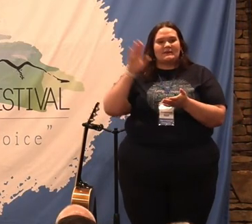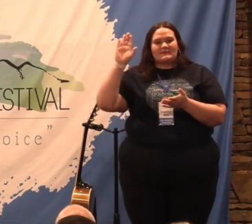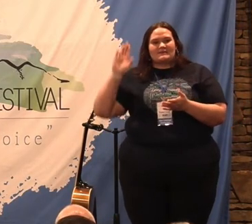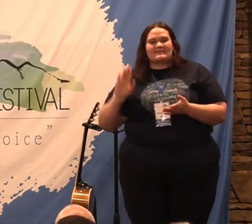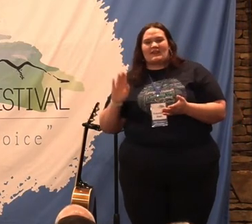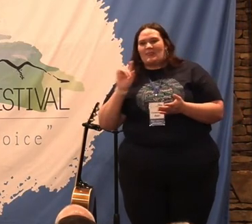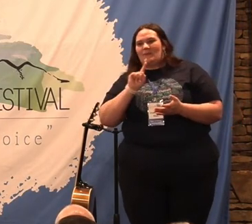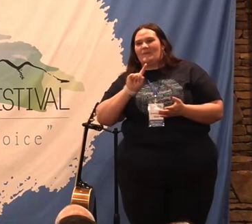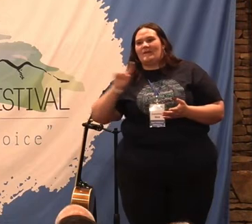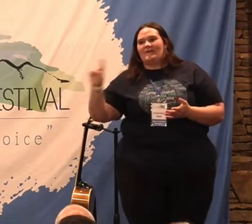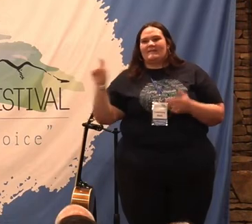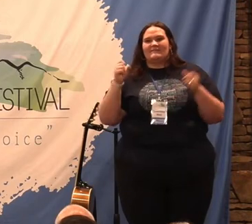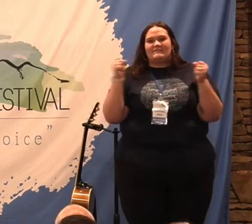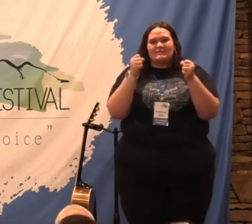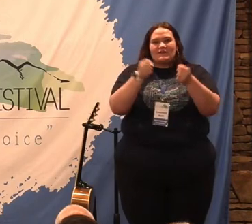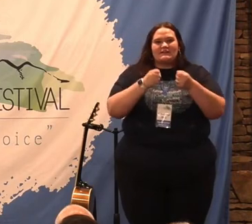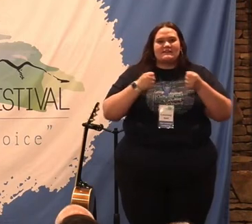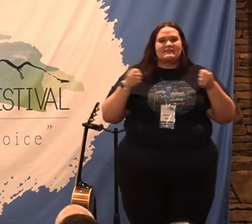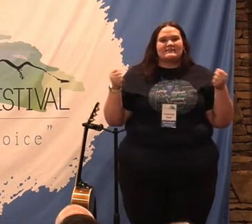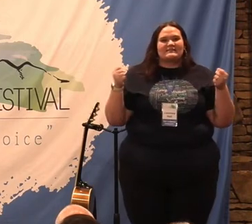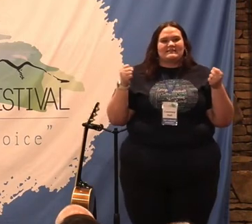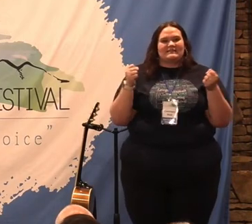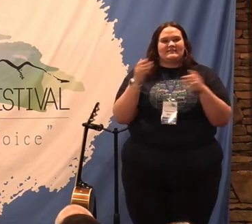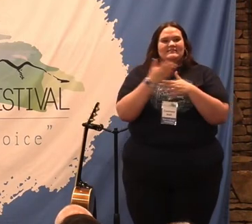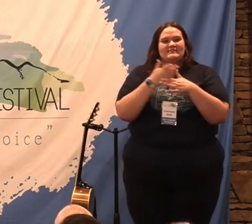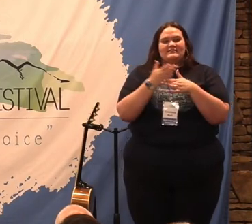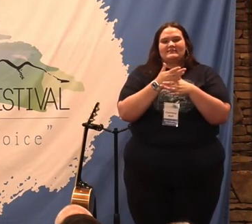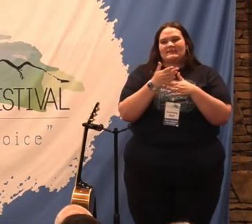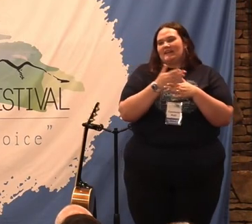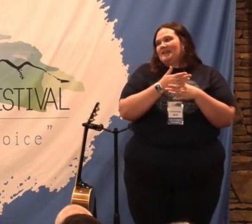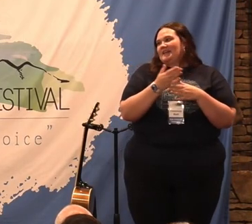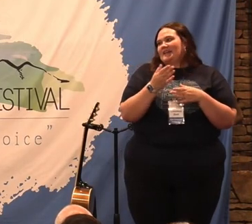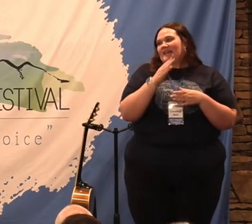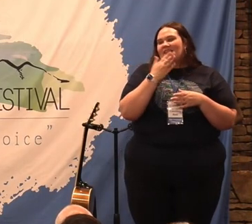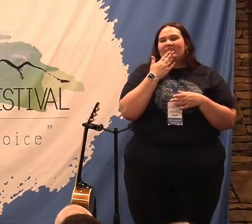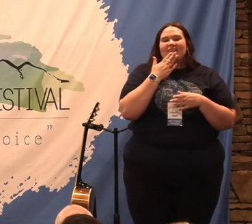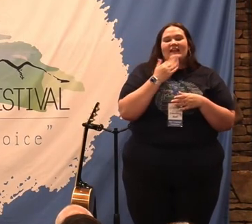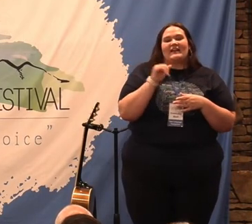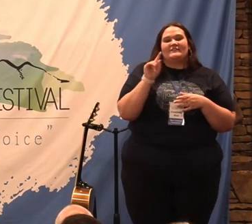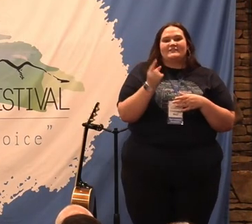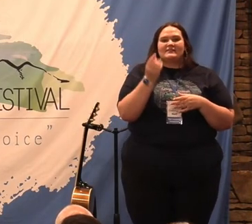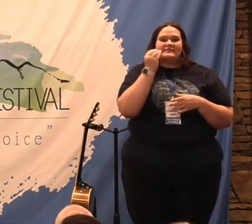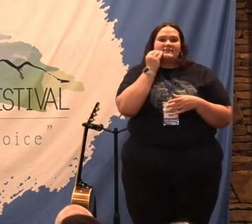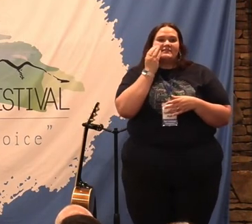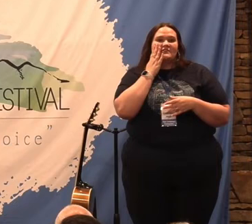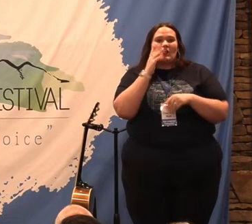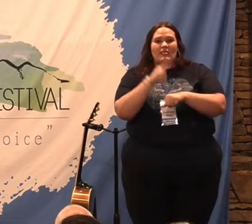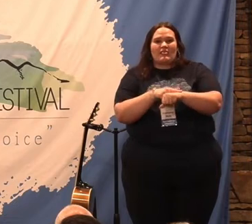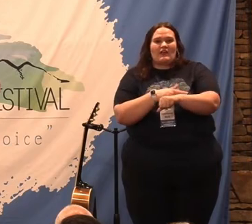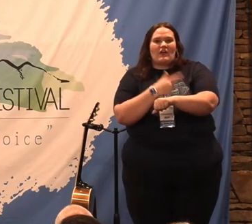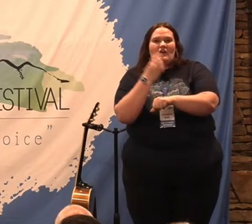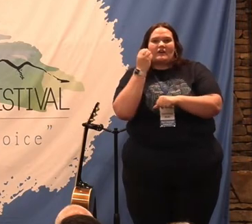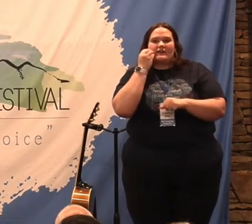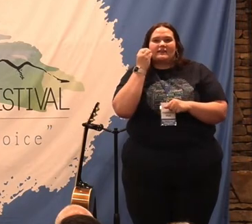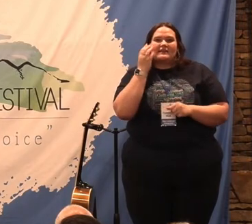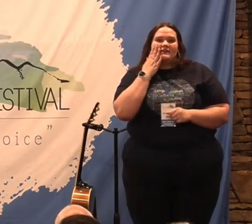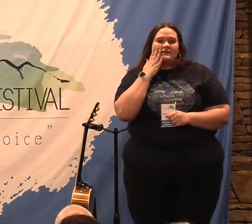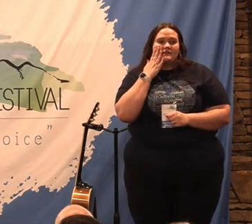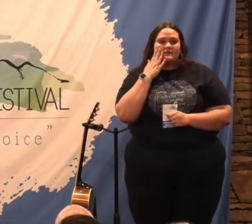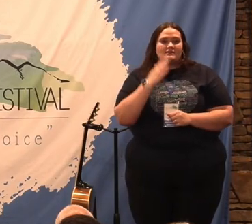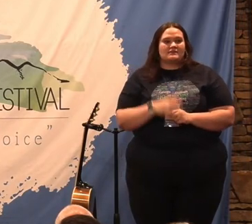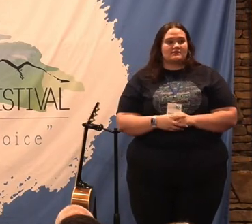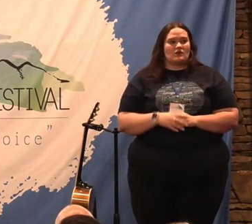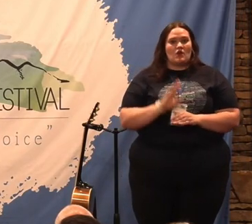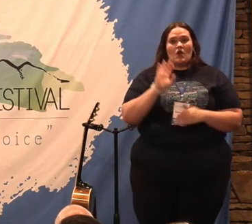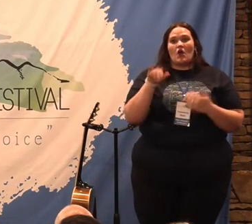freezer, sharing love's first kiss. It was a long kiss, too. It lasted all 12 gongs